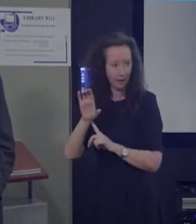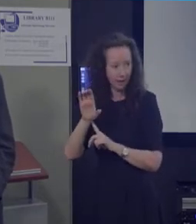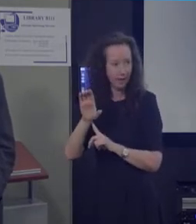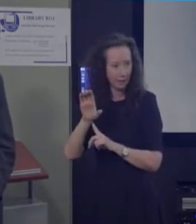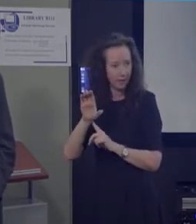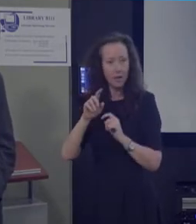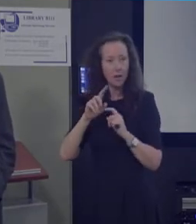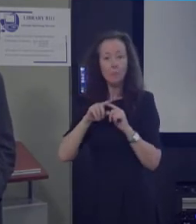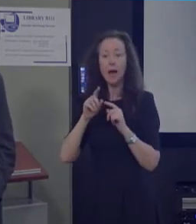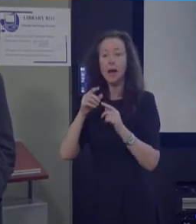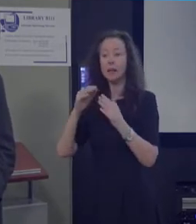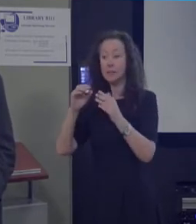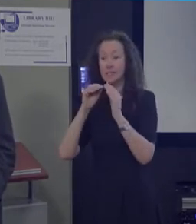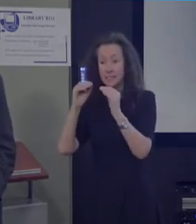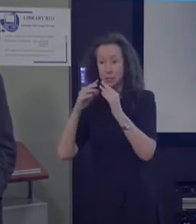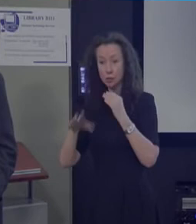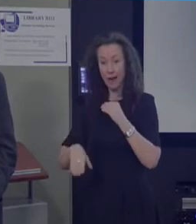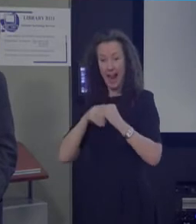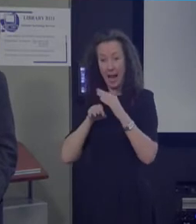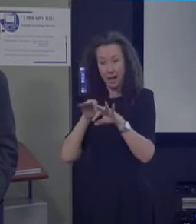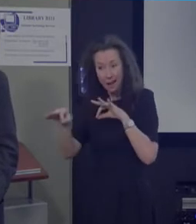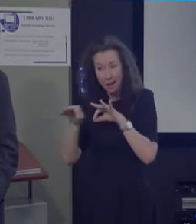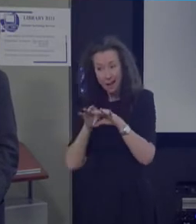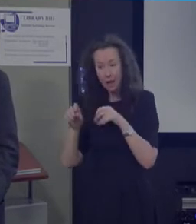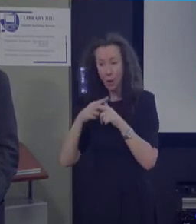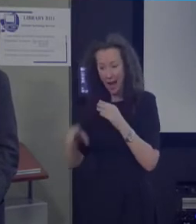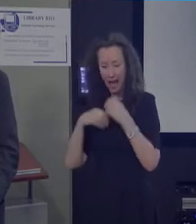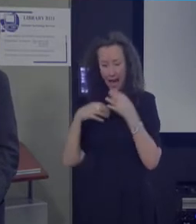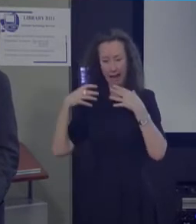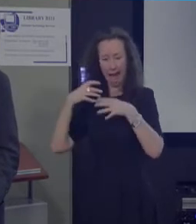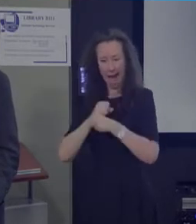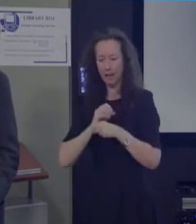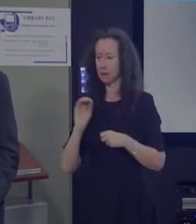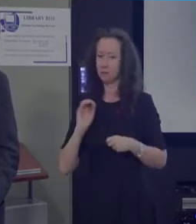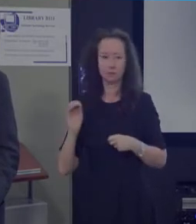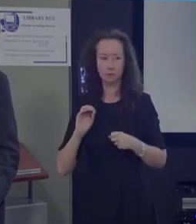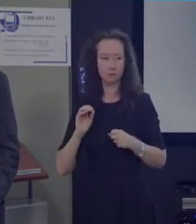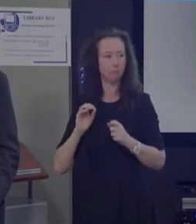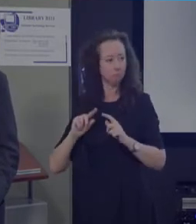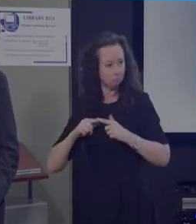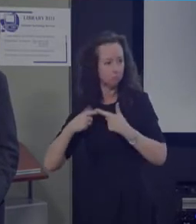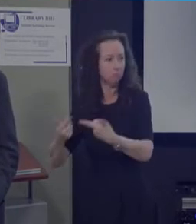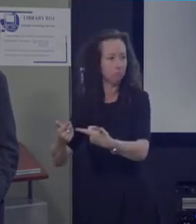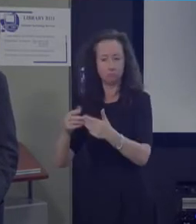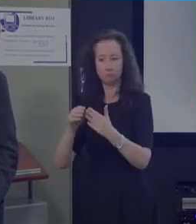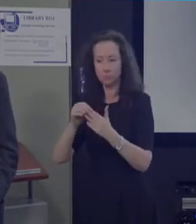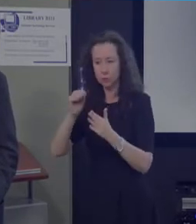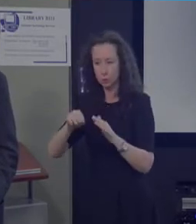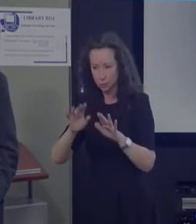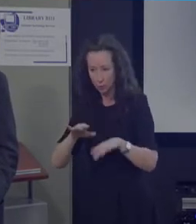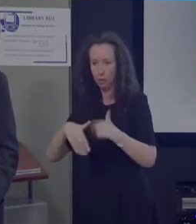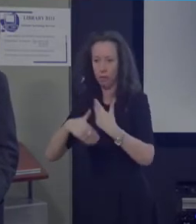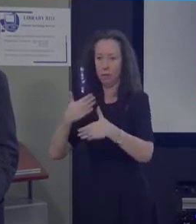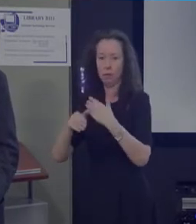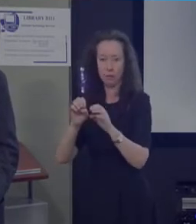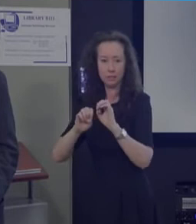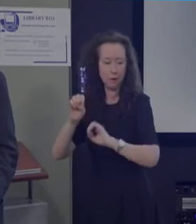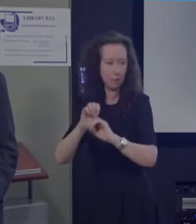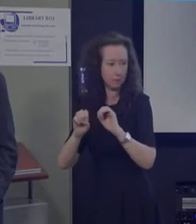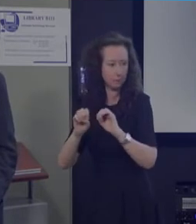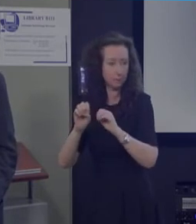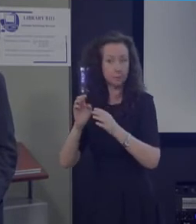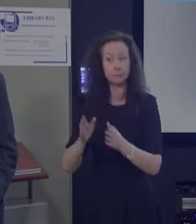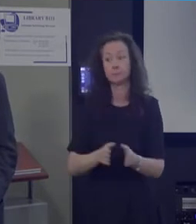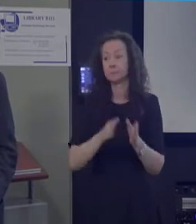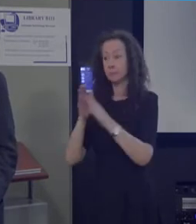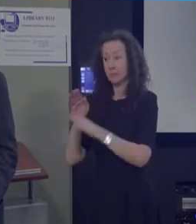explanations and there's no summary. Children actually run the experiment, and the discovery condition has even less structure